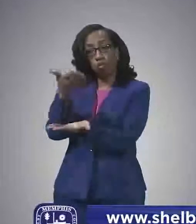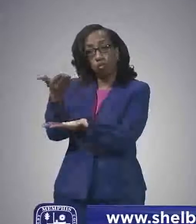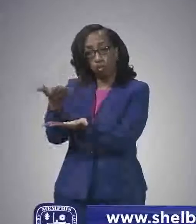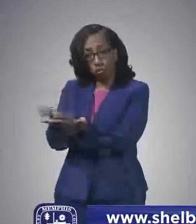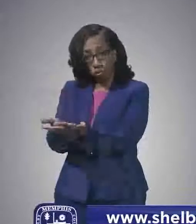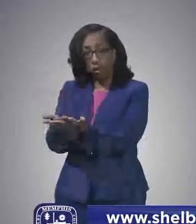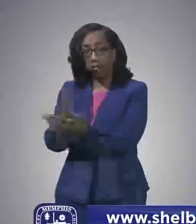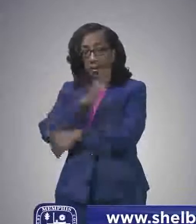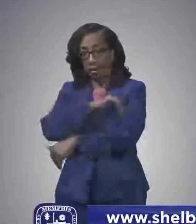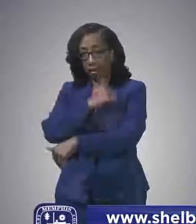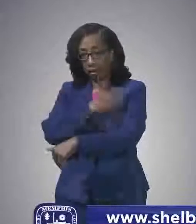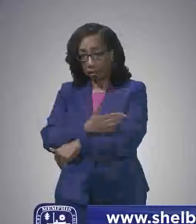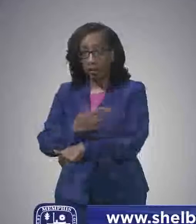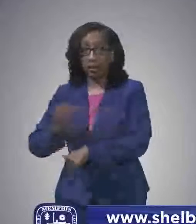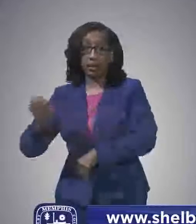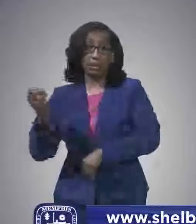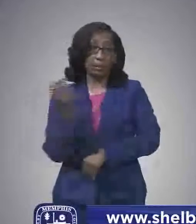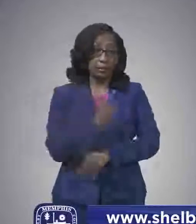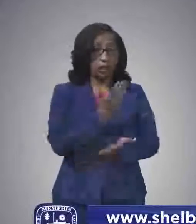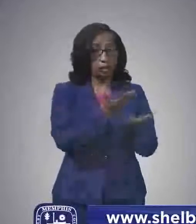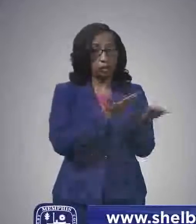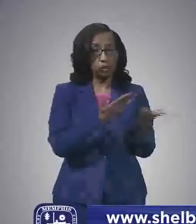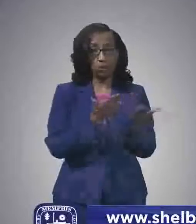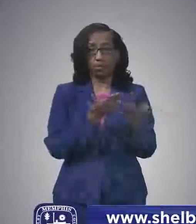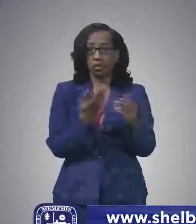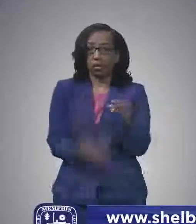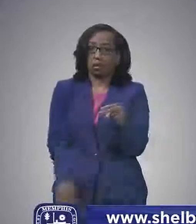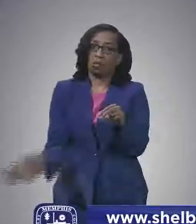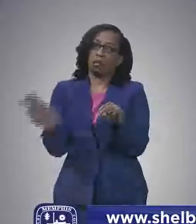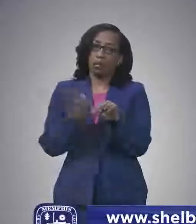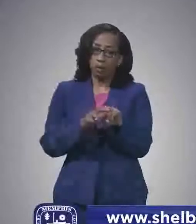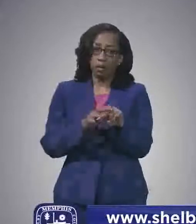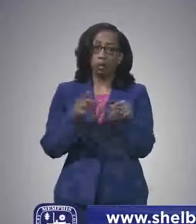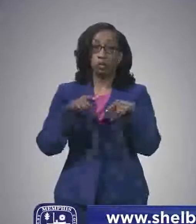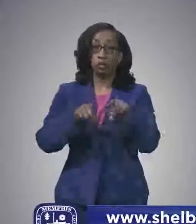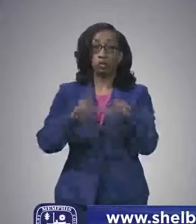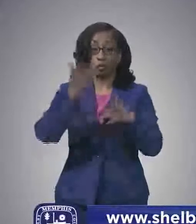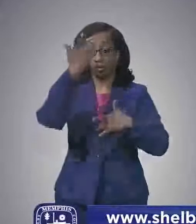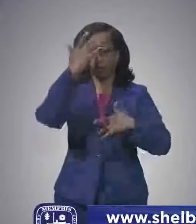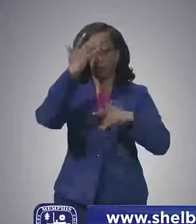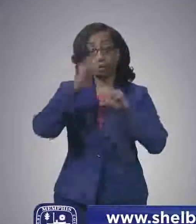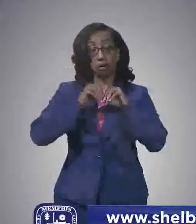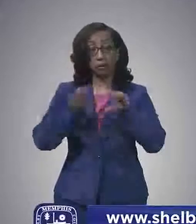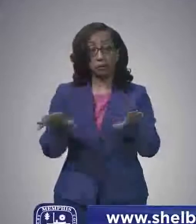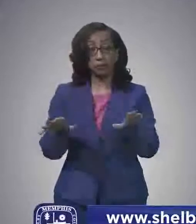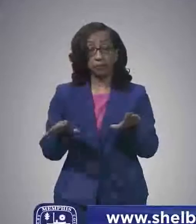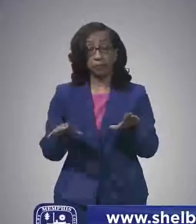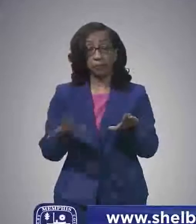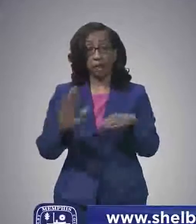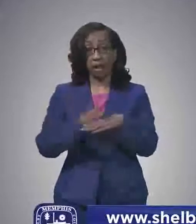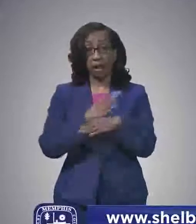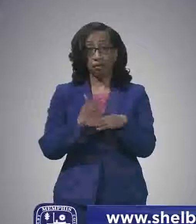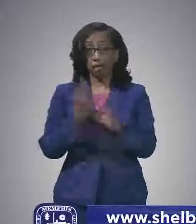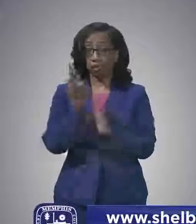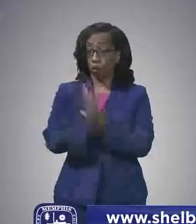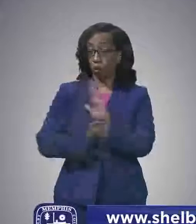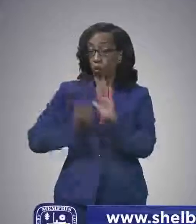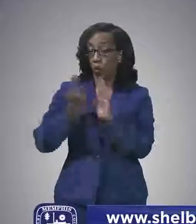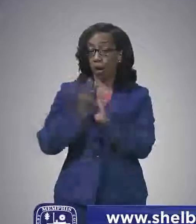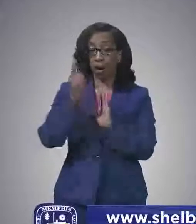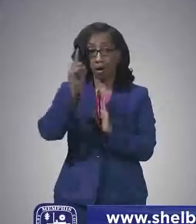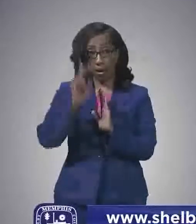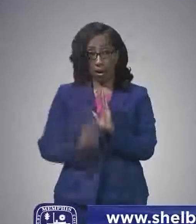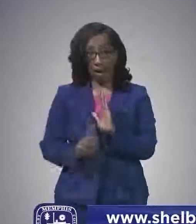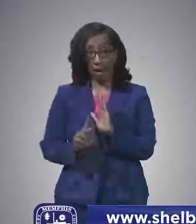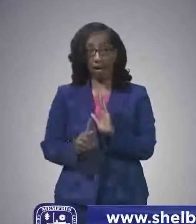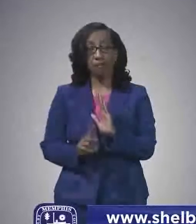service, has increased significantly during this pandemic. Our average this month is an hour and a half to get a patient